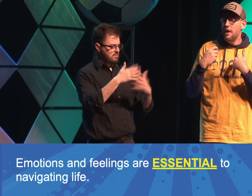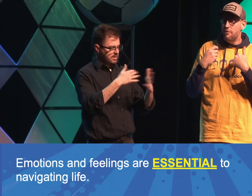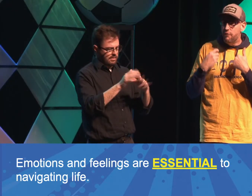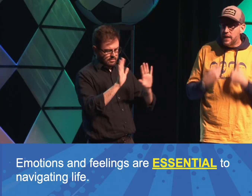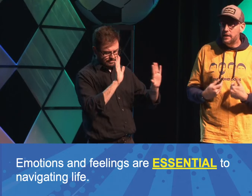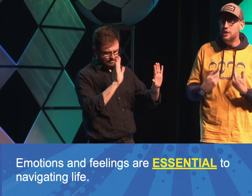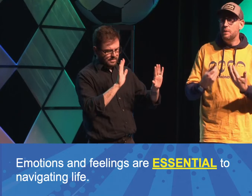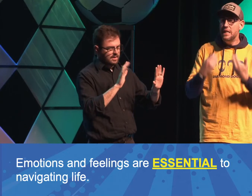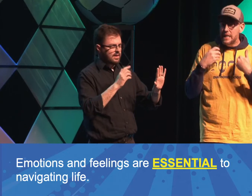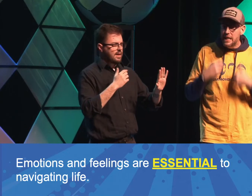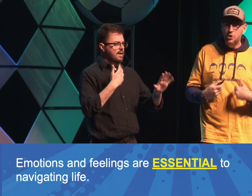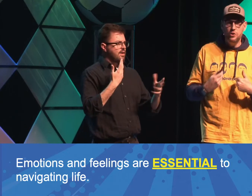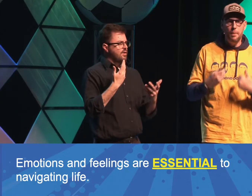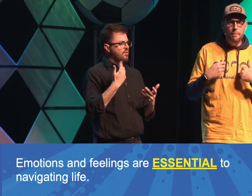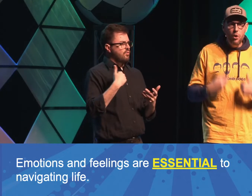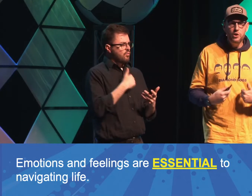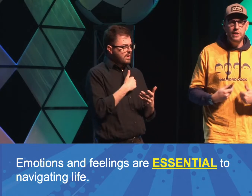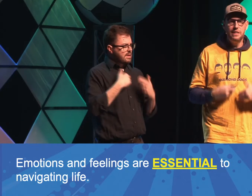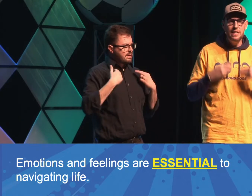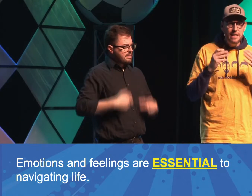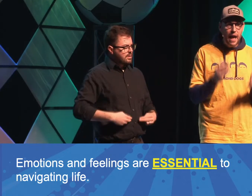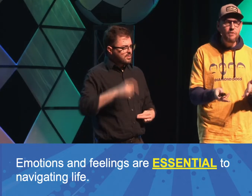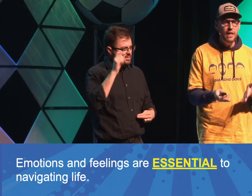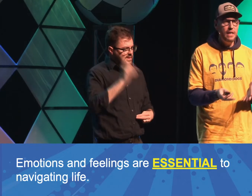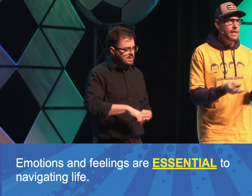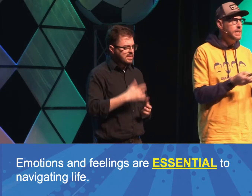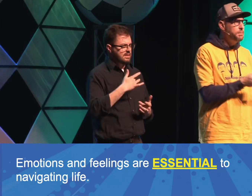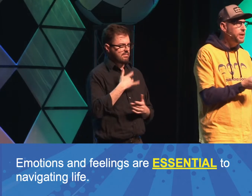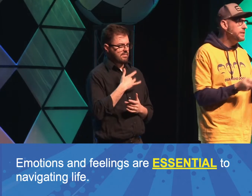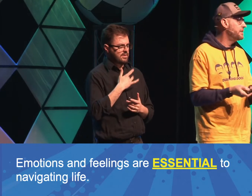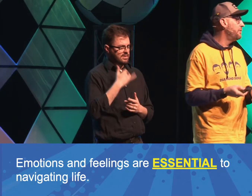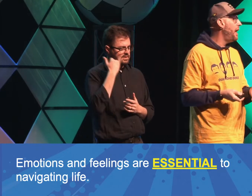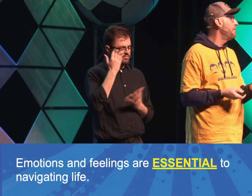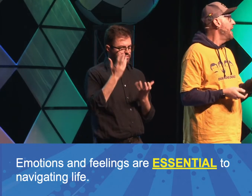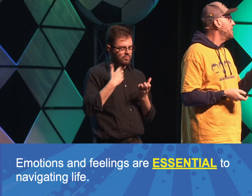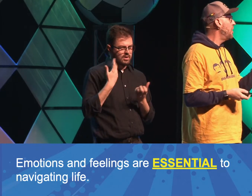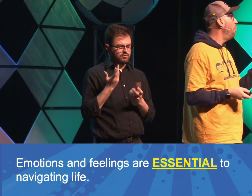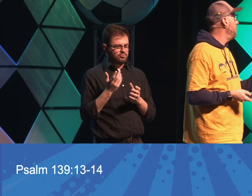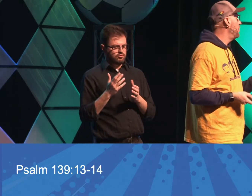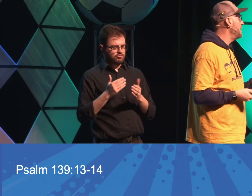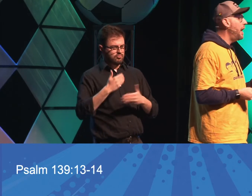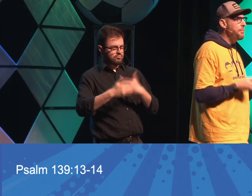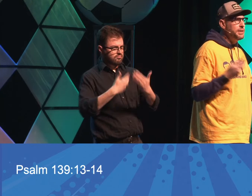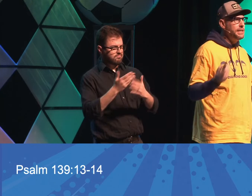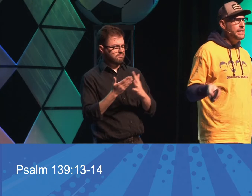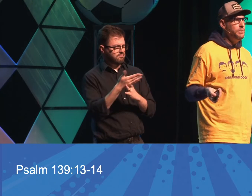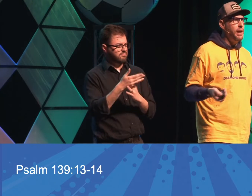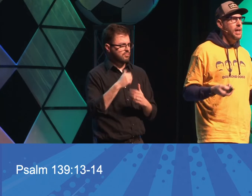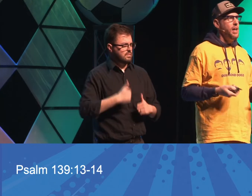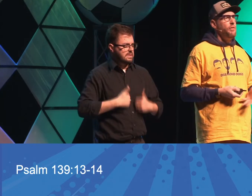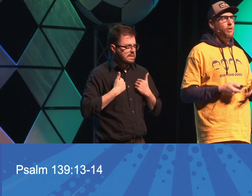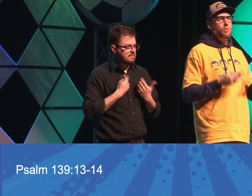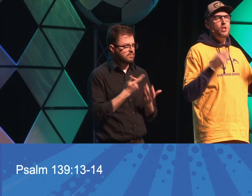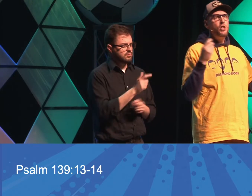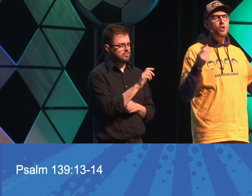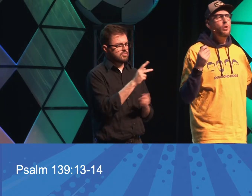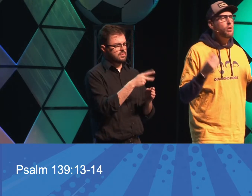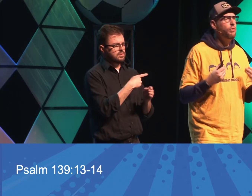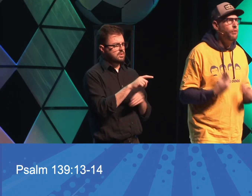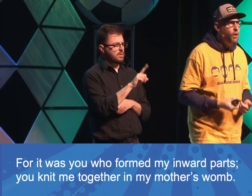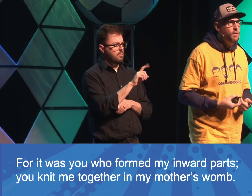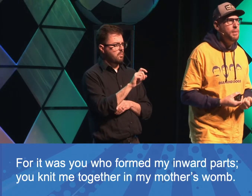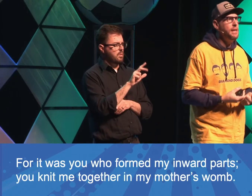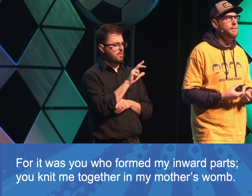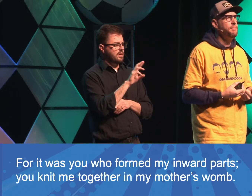our feelings, we need those emotions to navigate the experiences of life. And Psalm 139 puts it this way: "For it was you